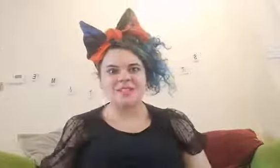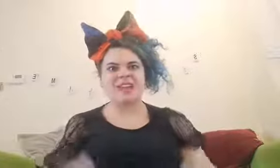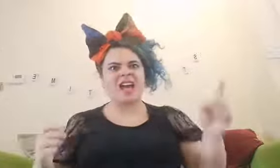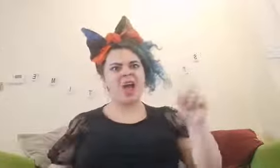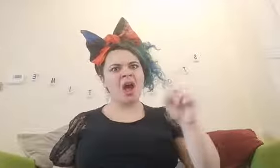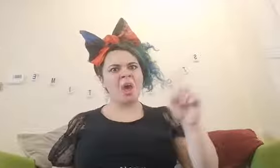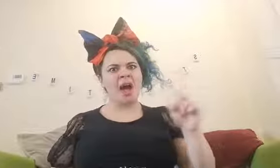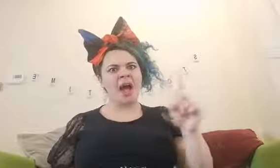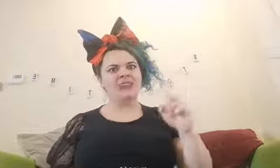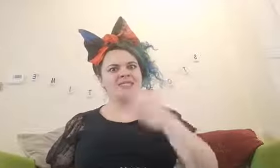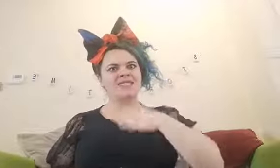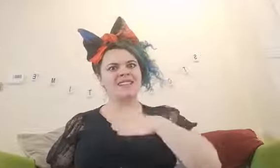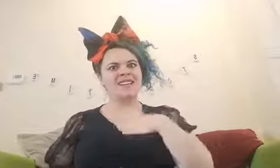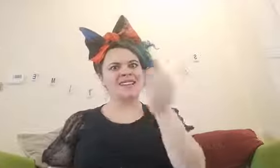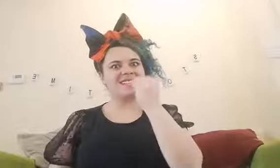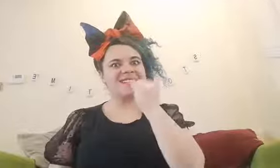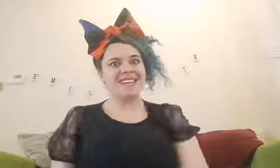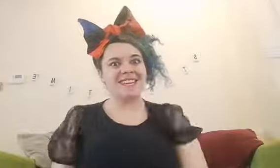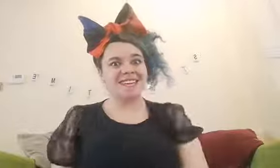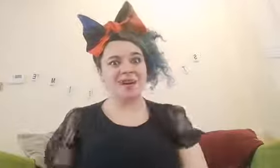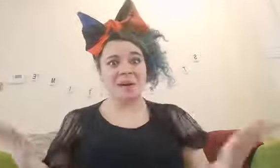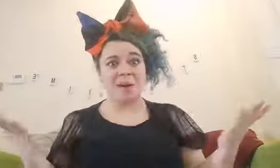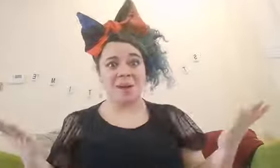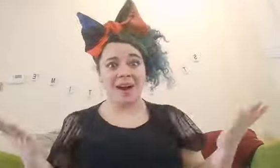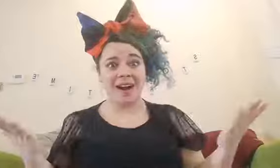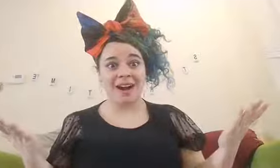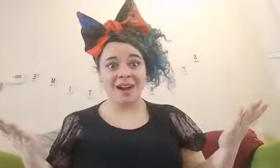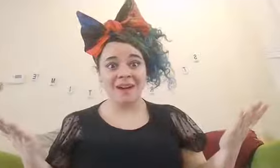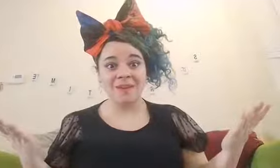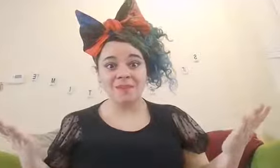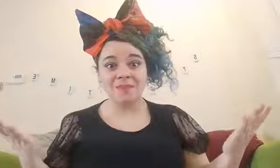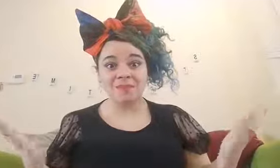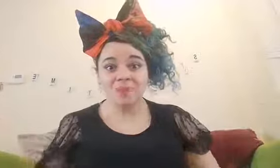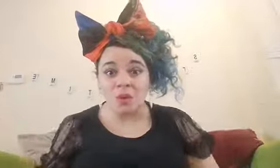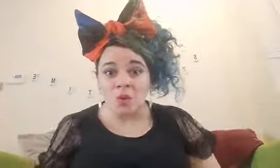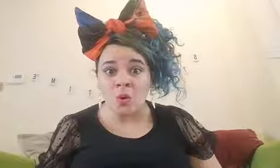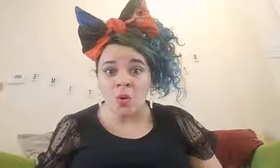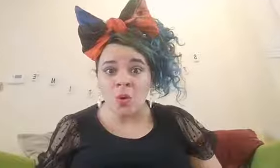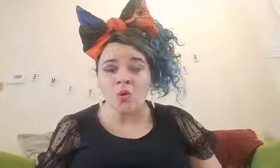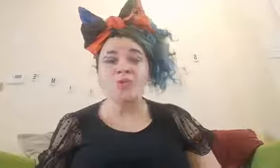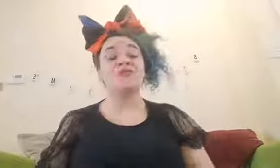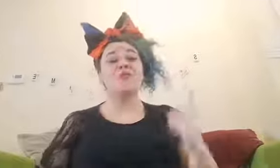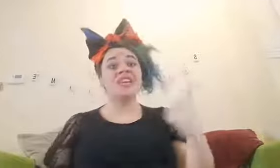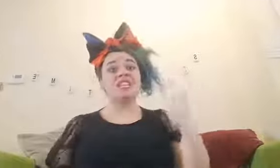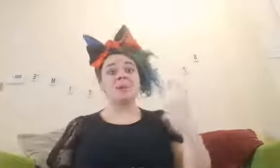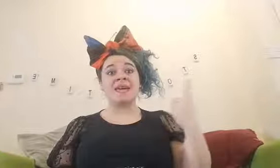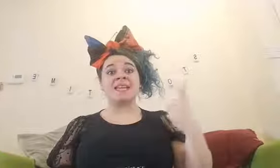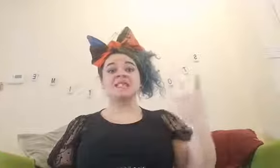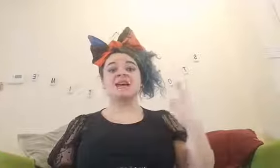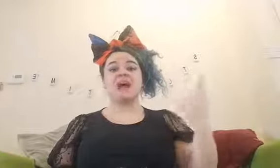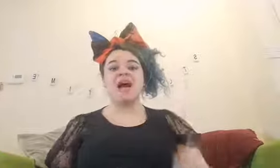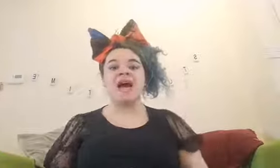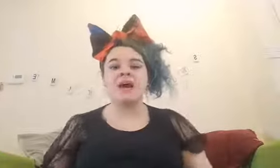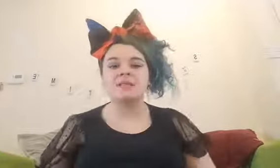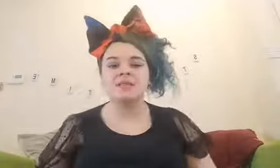there. What else did he like to eat? What? Oh, veggie pizza.